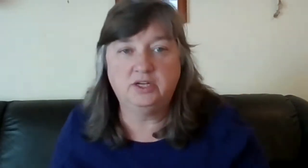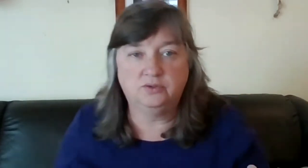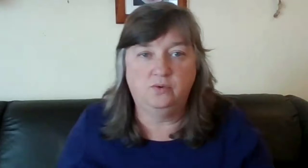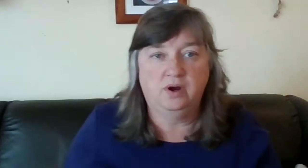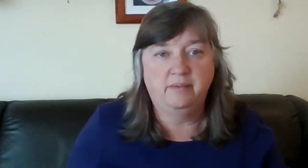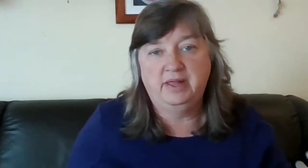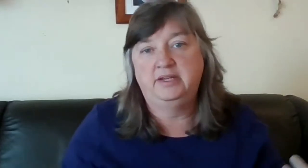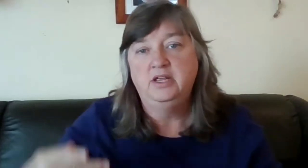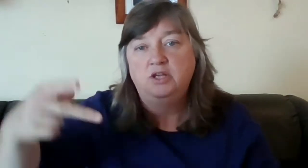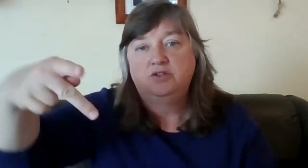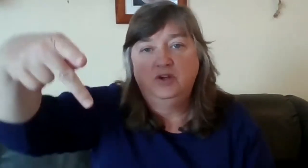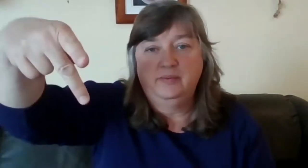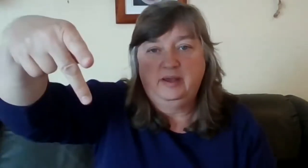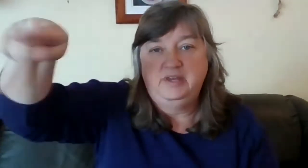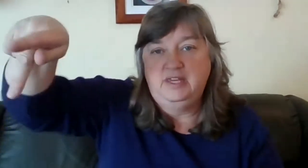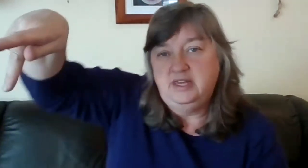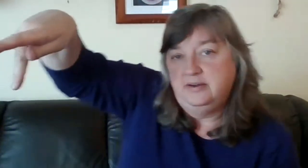squash, or a melon. So you're going to make a P